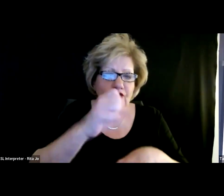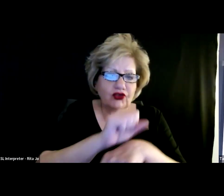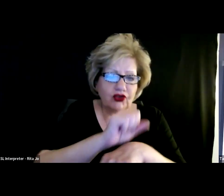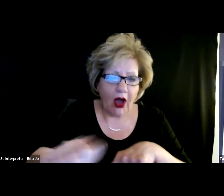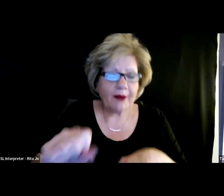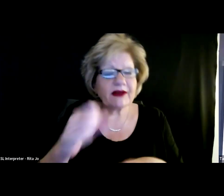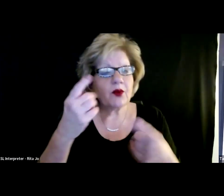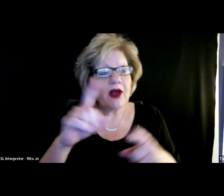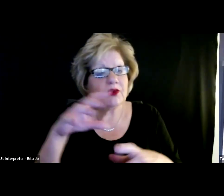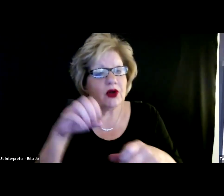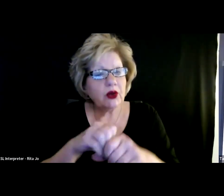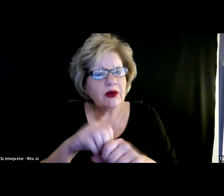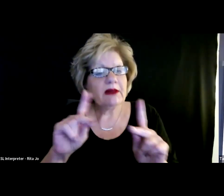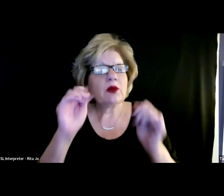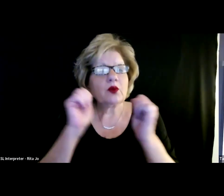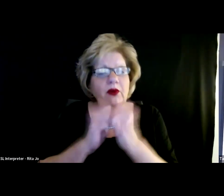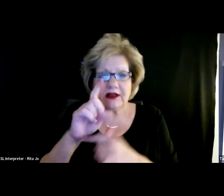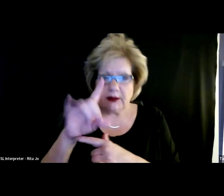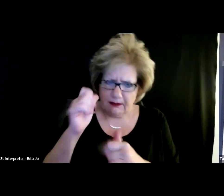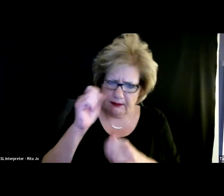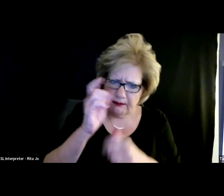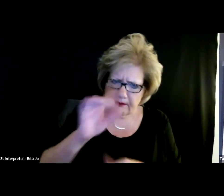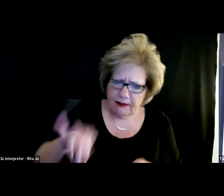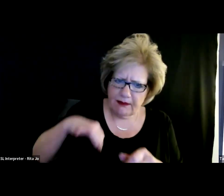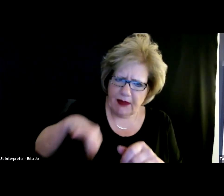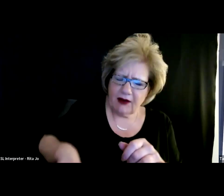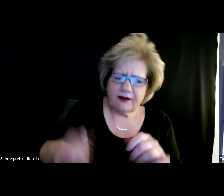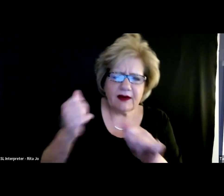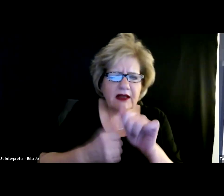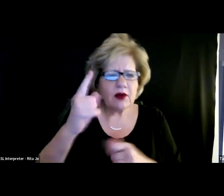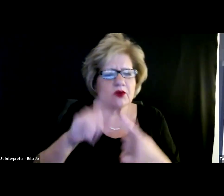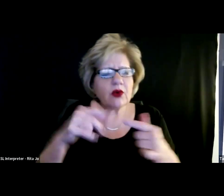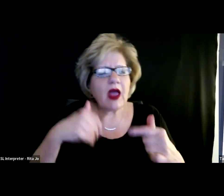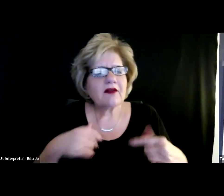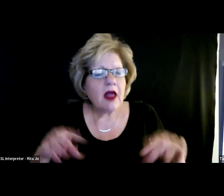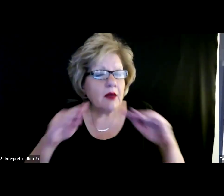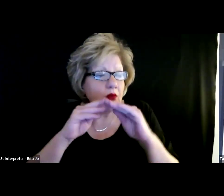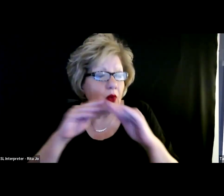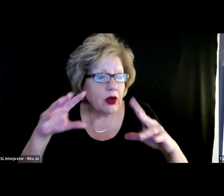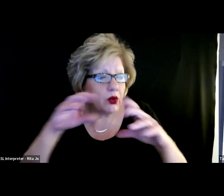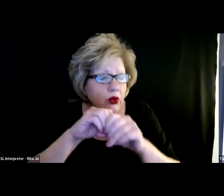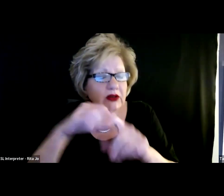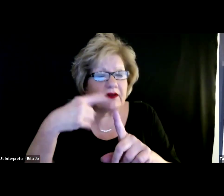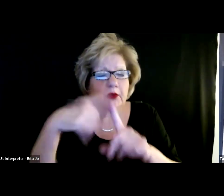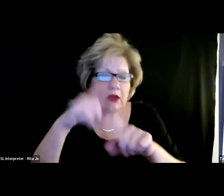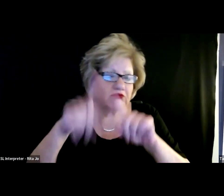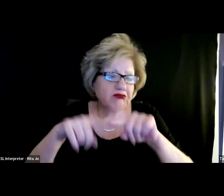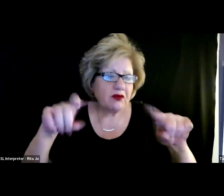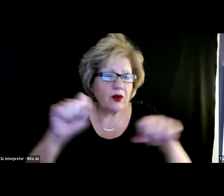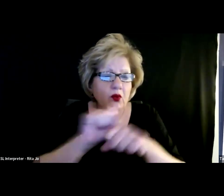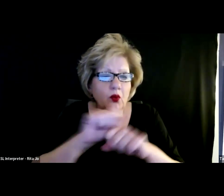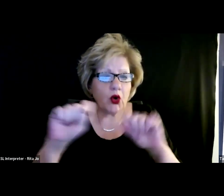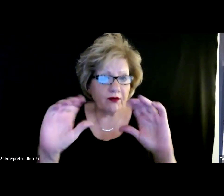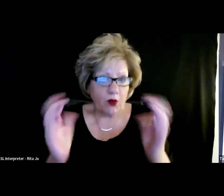with disabilities benefit everyone by creating a more inclusive and diverse workforce. While